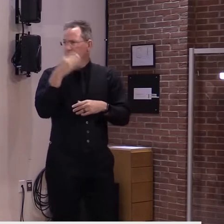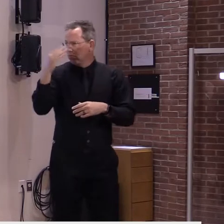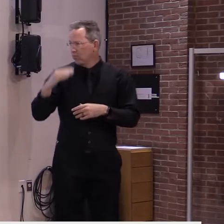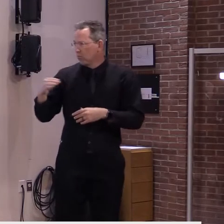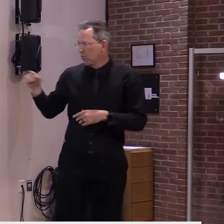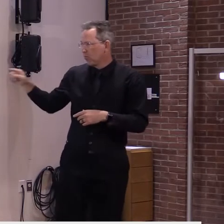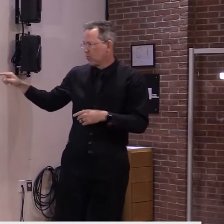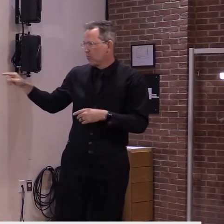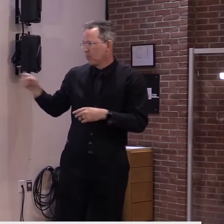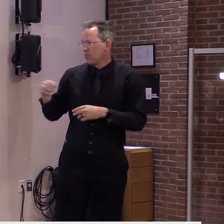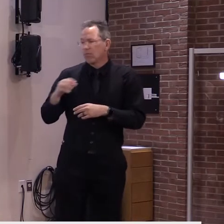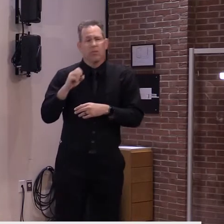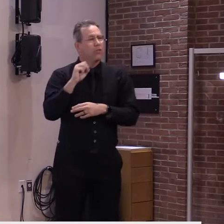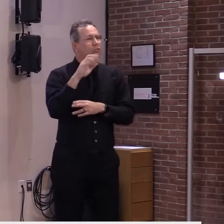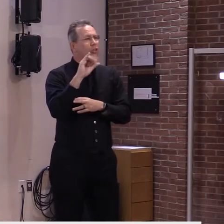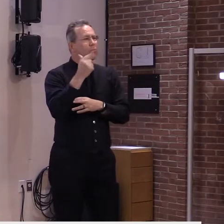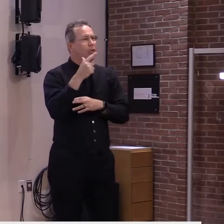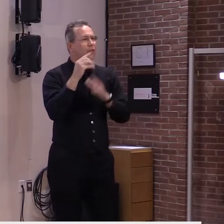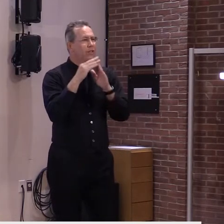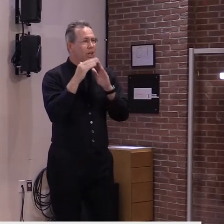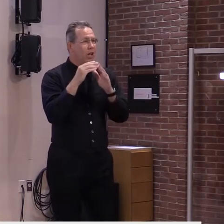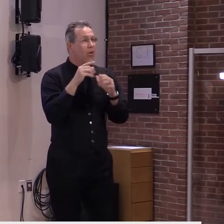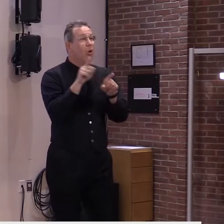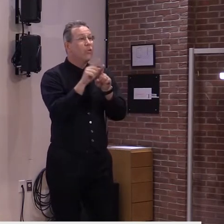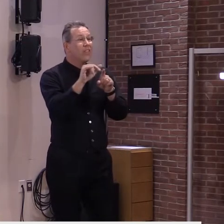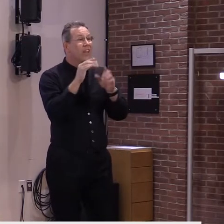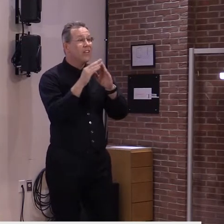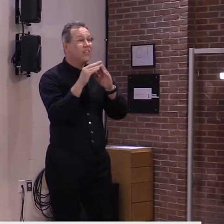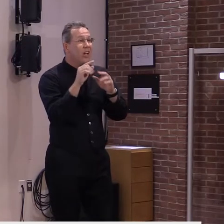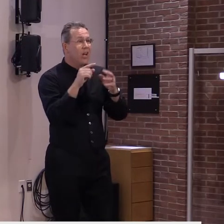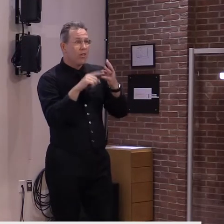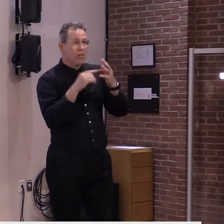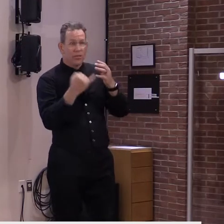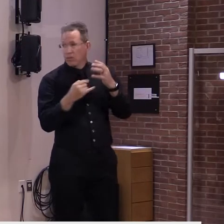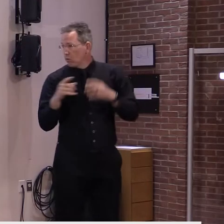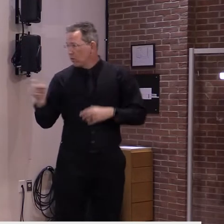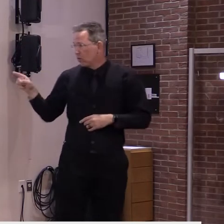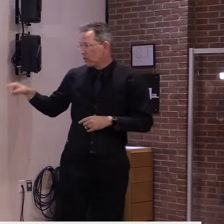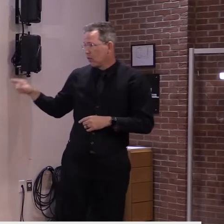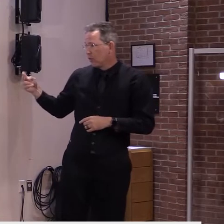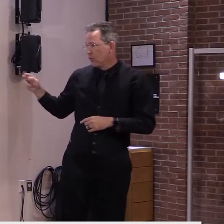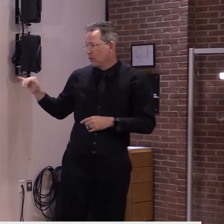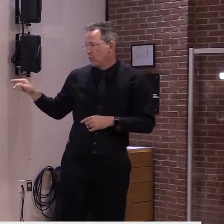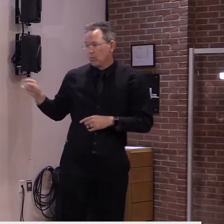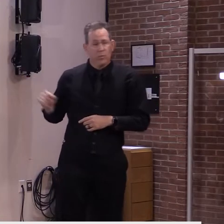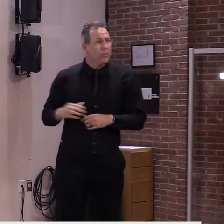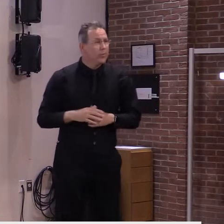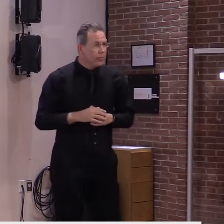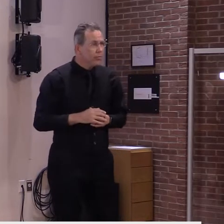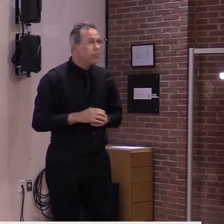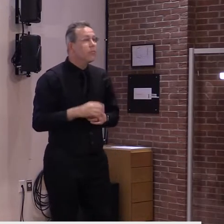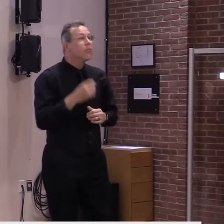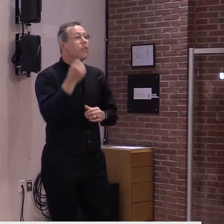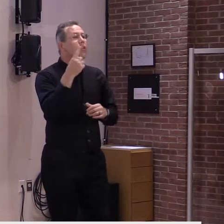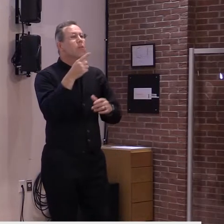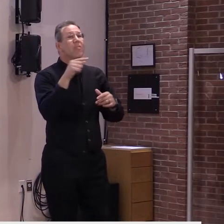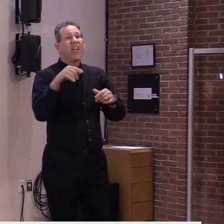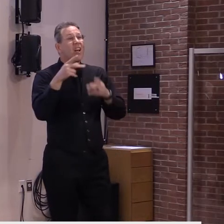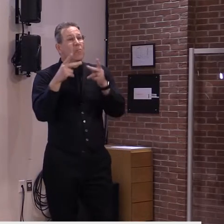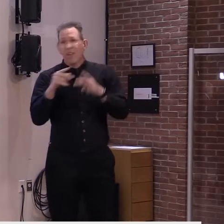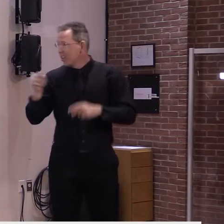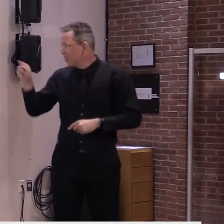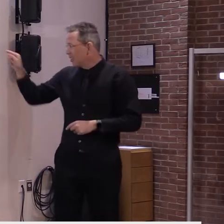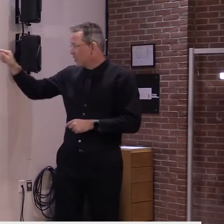Thursday, you can get your vaccine at North Beach in Burlington. No appointment is necessary. This Friday, you can get your